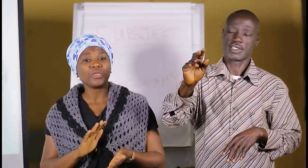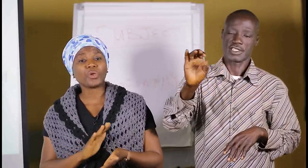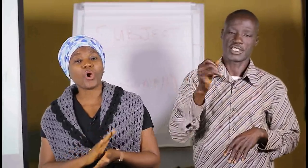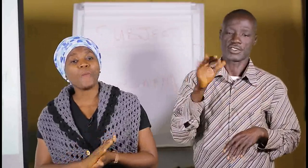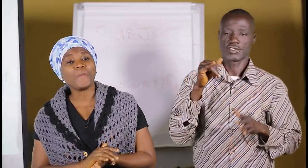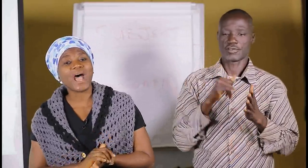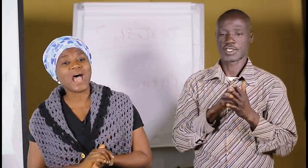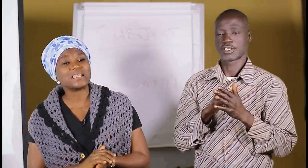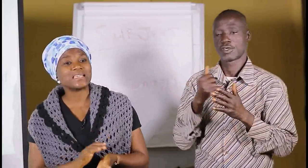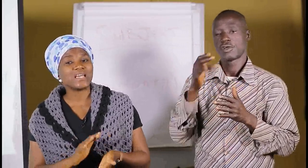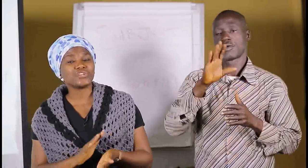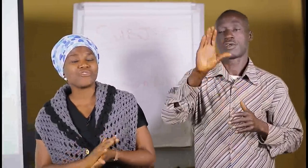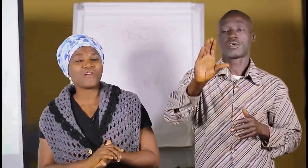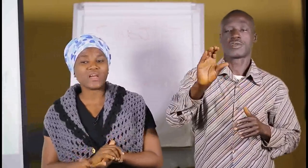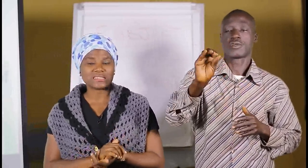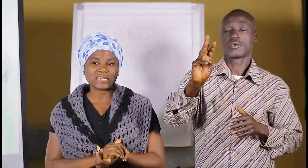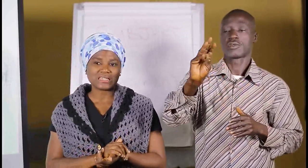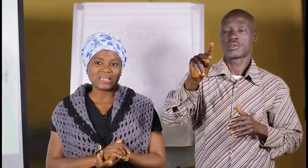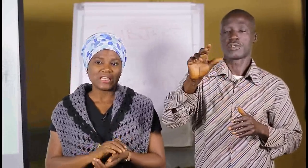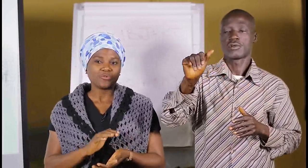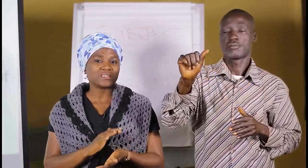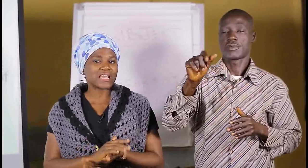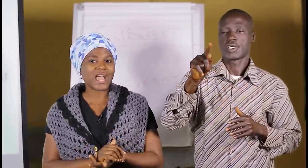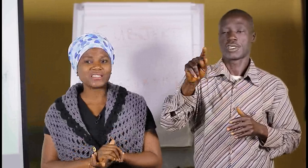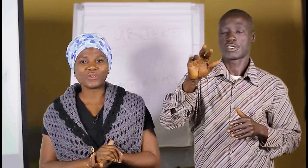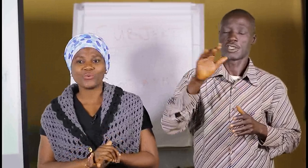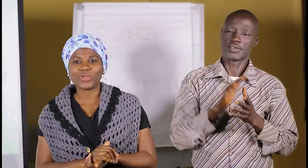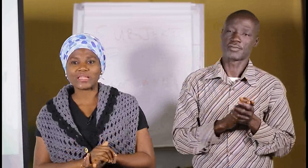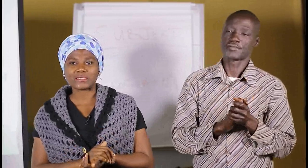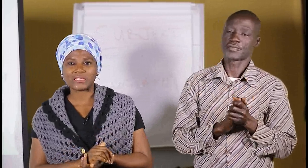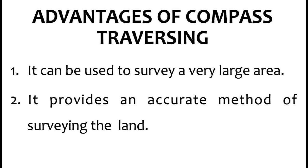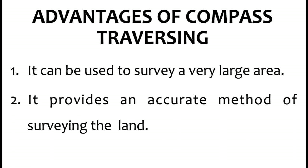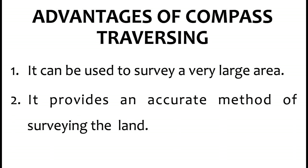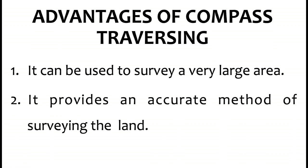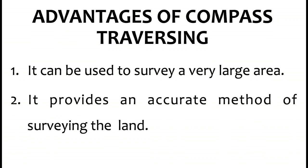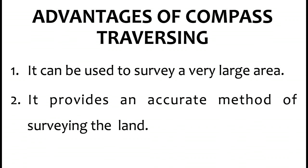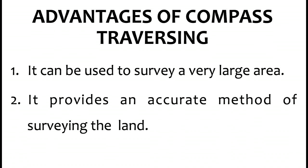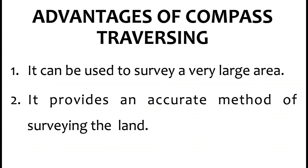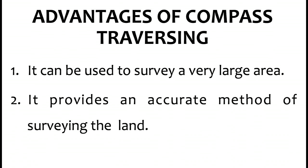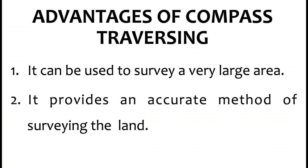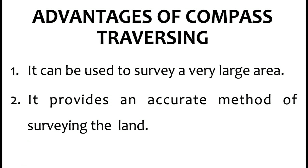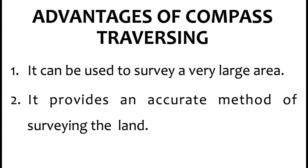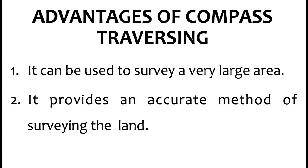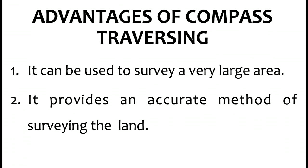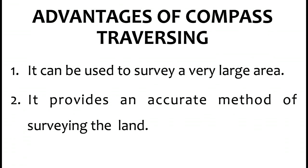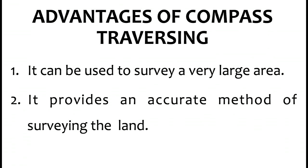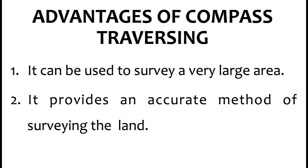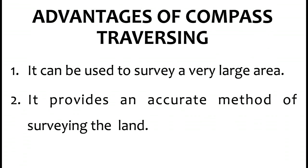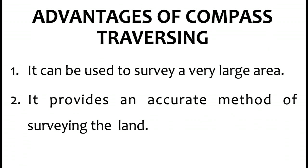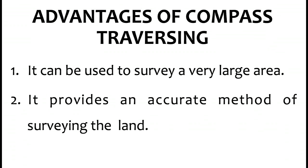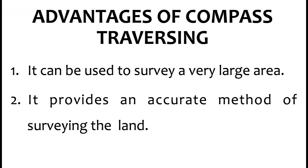of the compass traversing. We'll start with advantages.